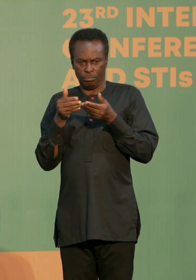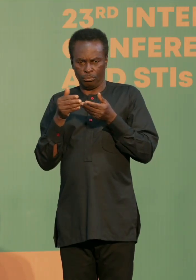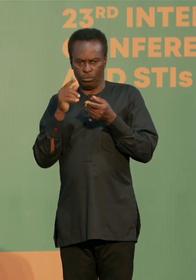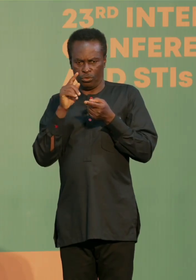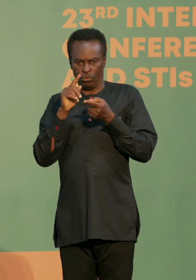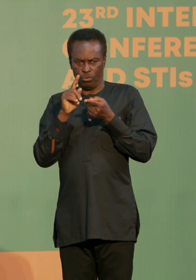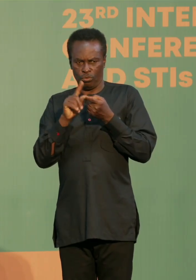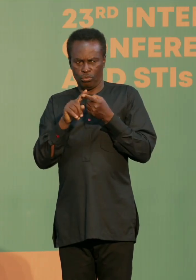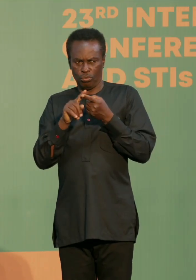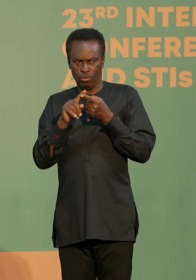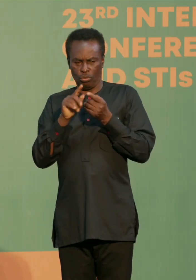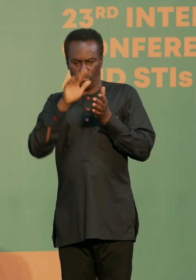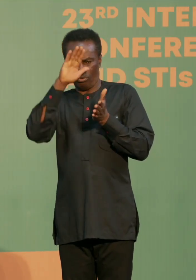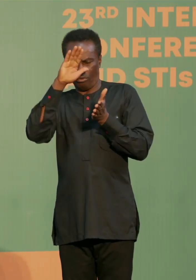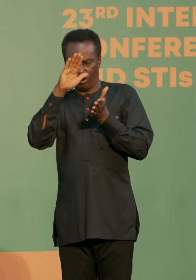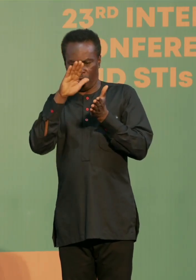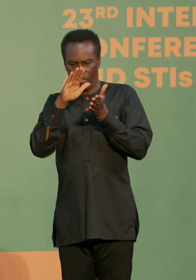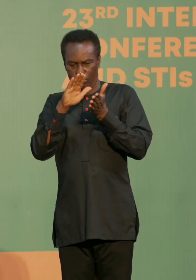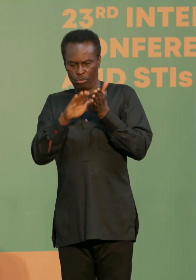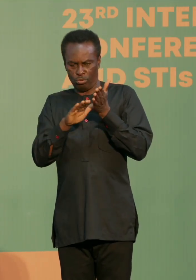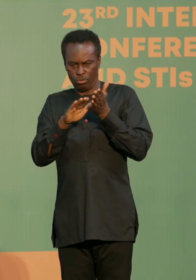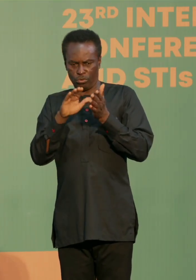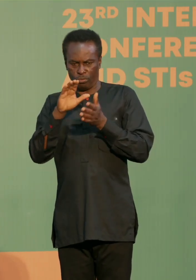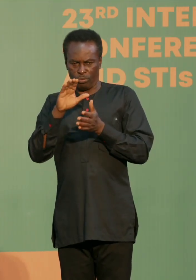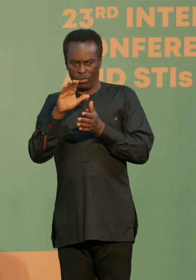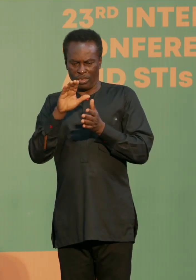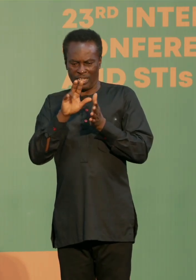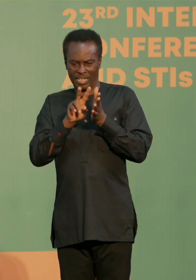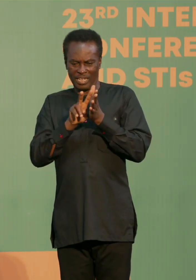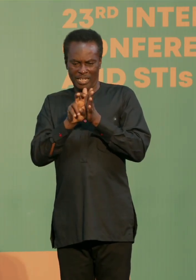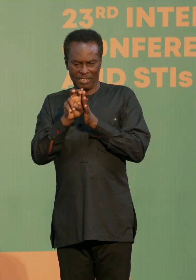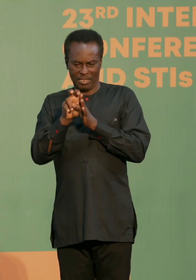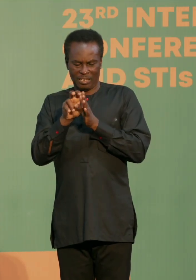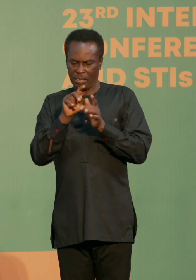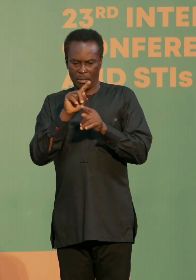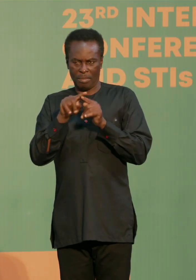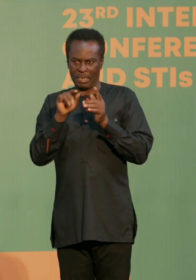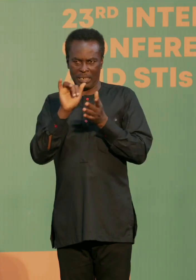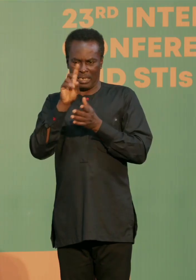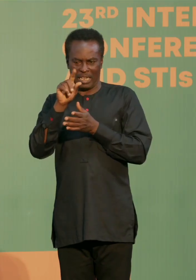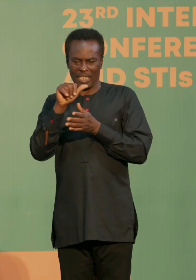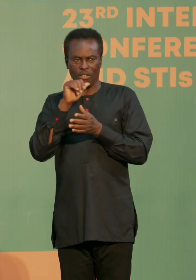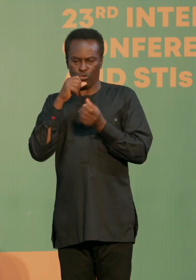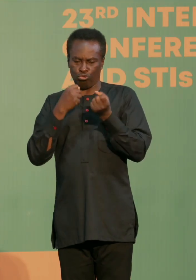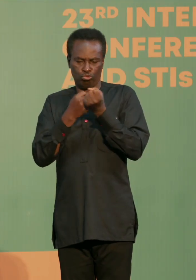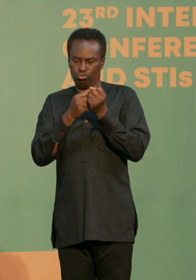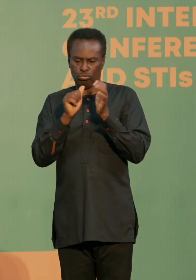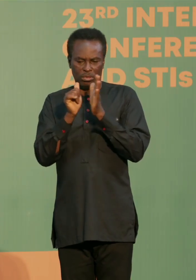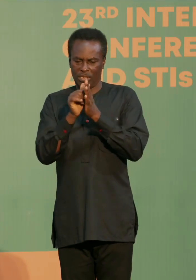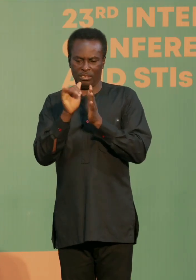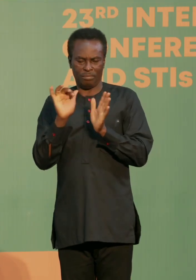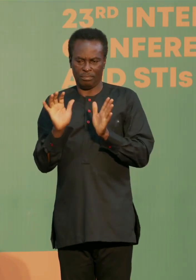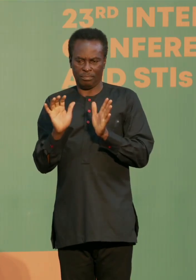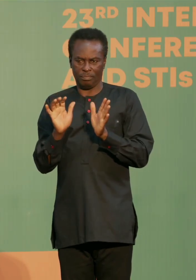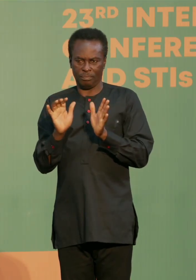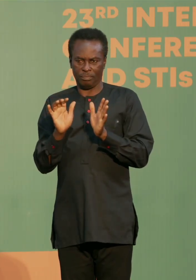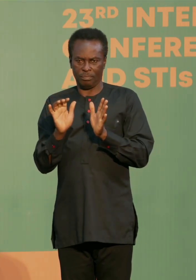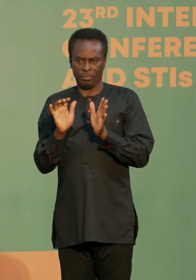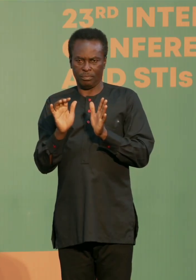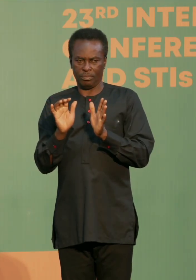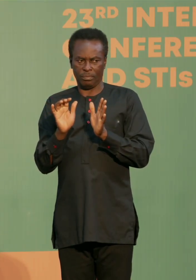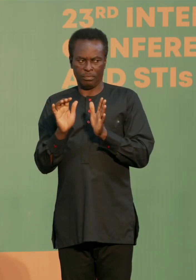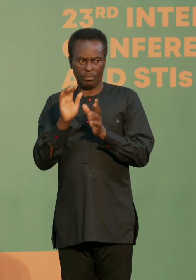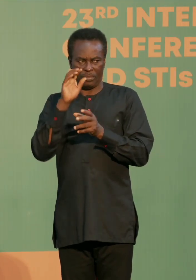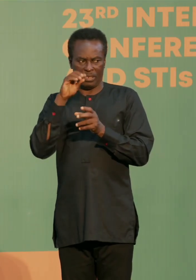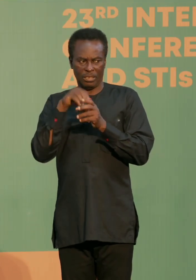reduce cervical cancer, but the data we have today does not support it. And then